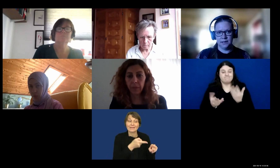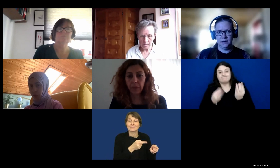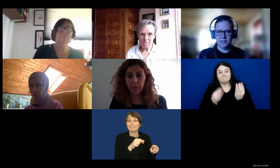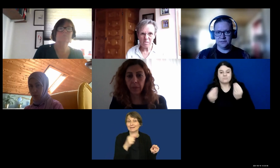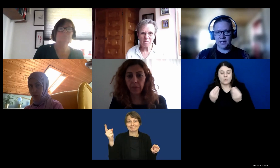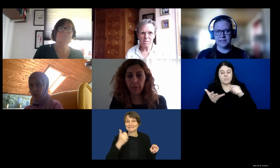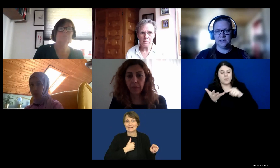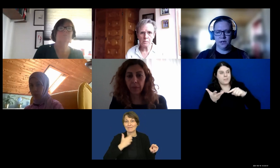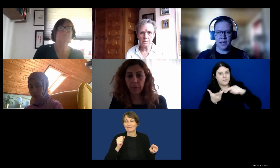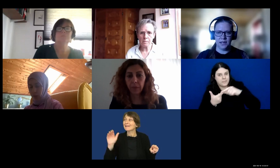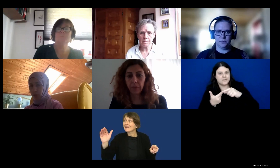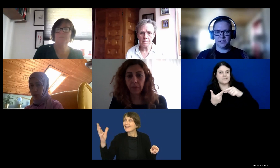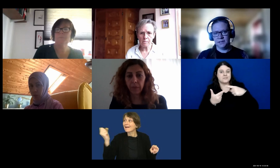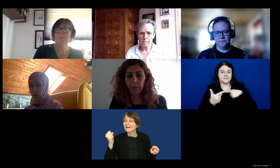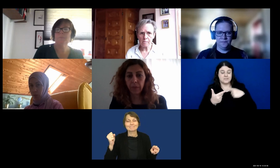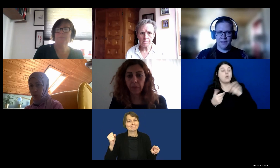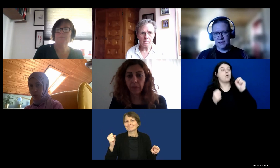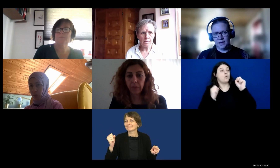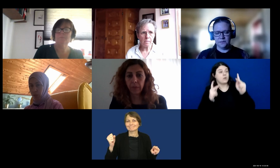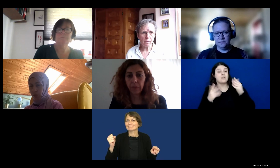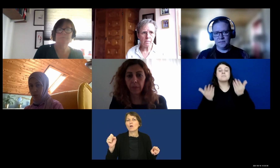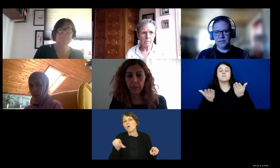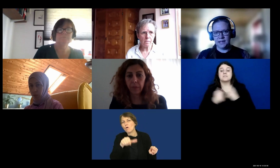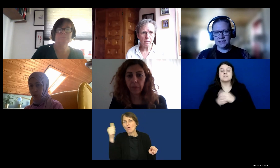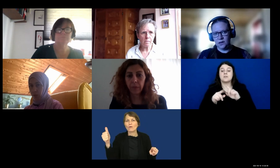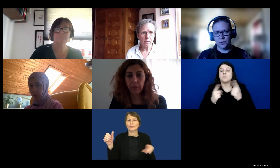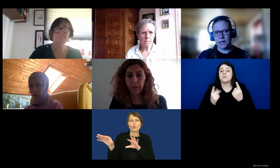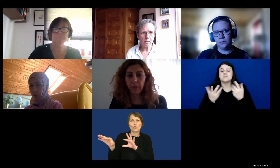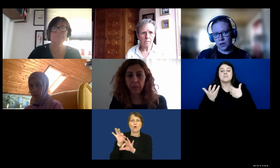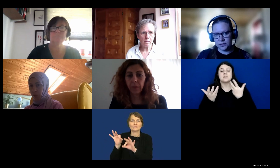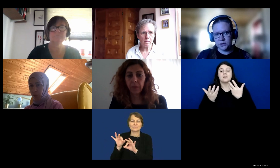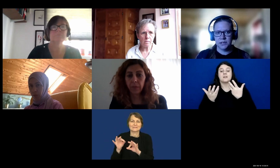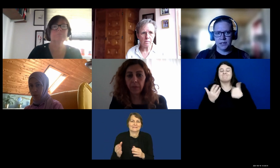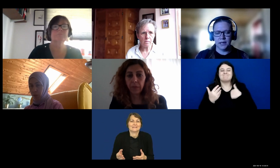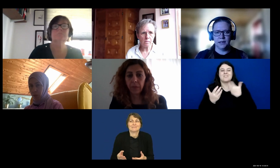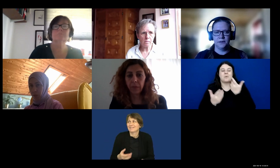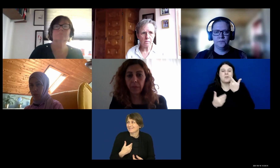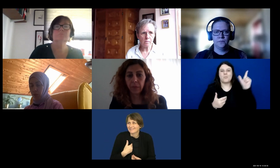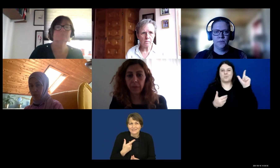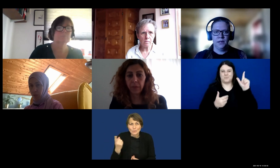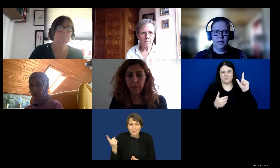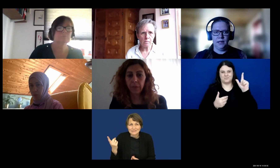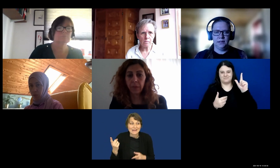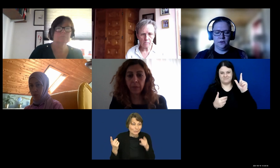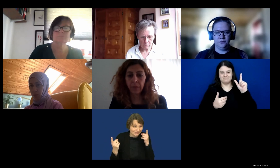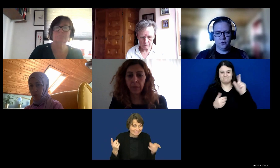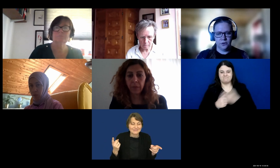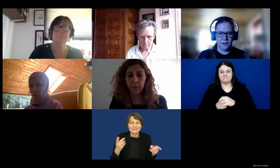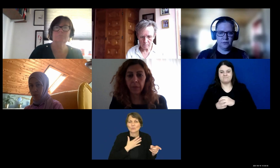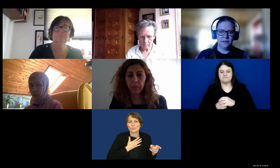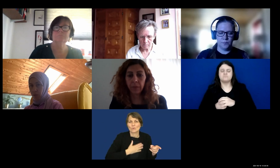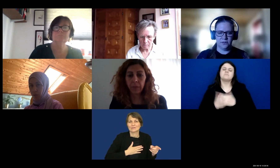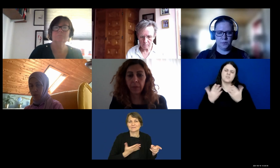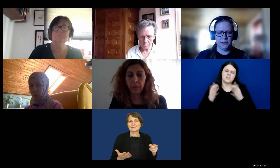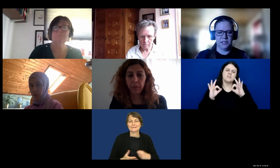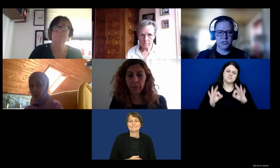this device, okay, but yeah, maybe that's not what I want. And of course, there